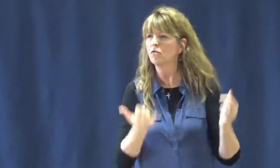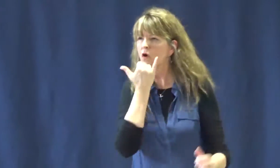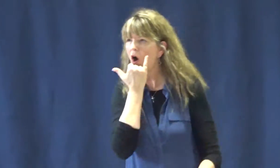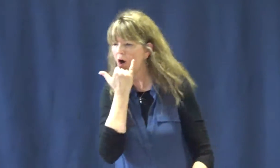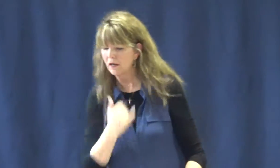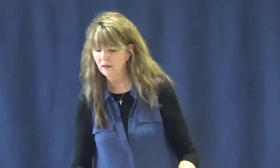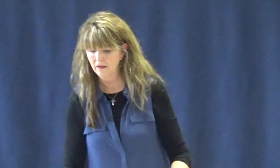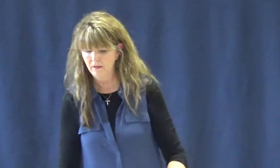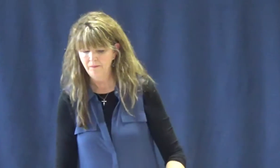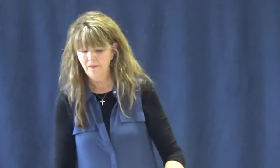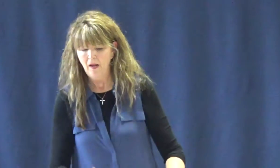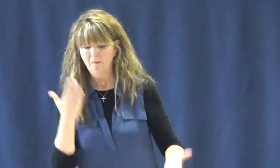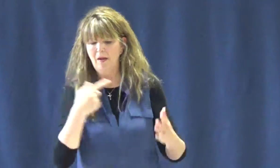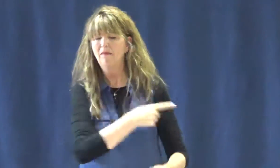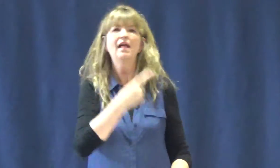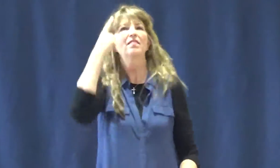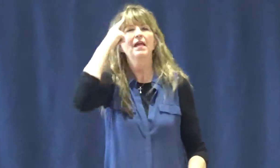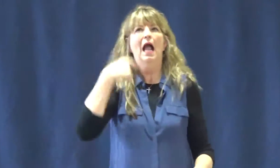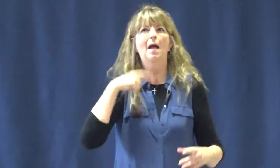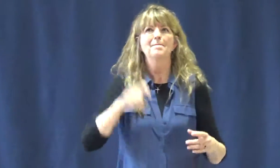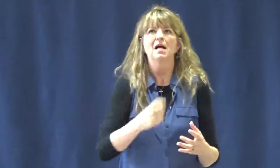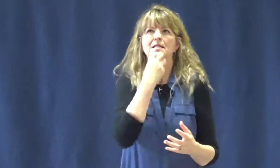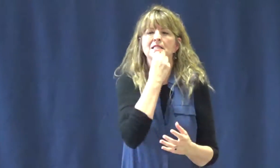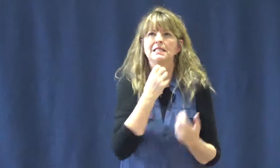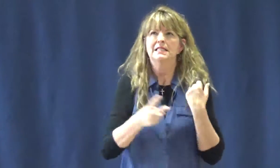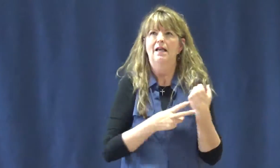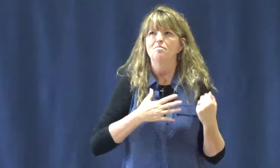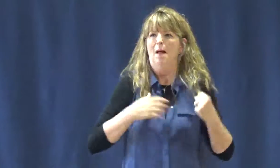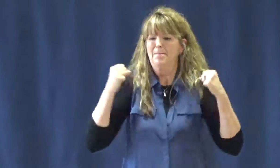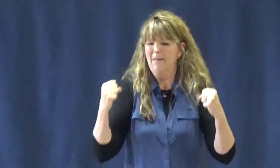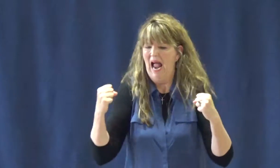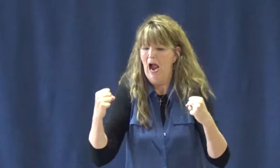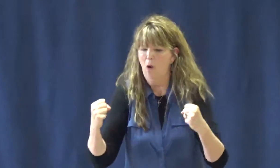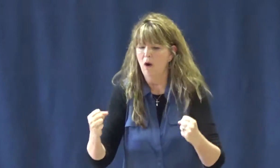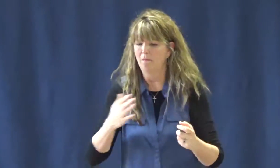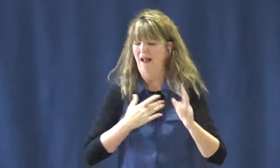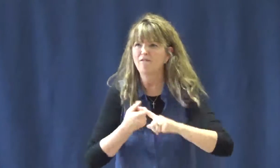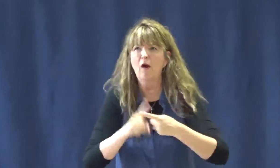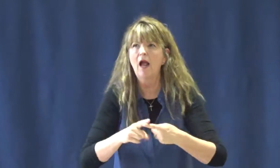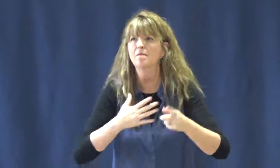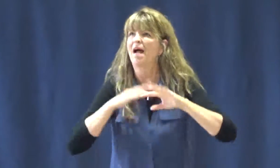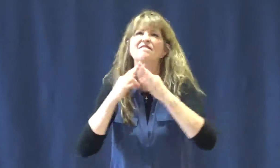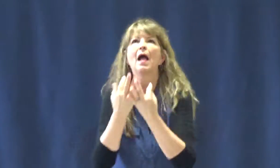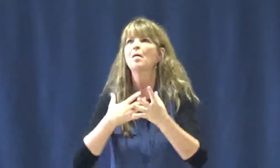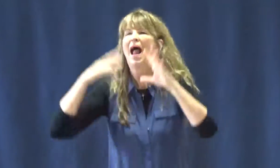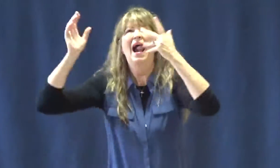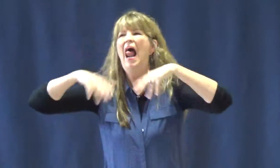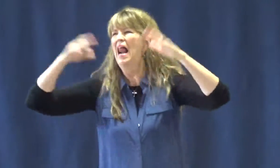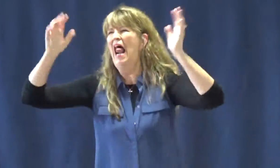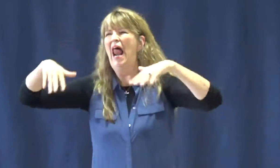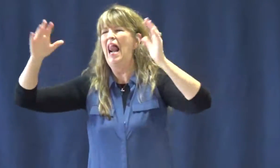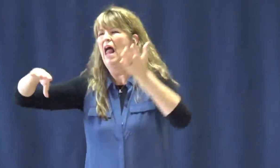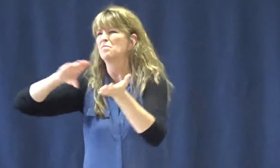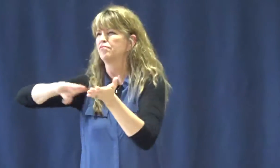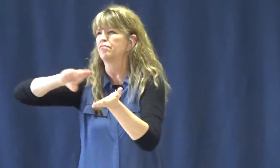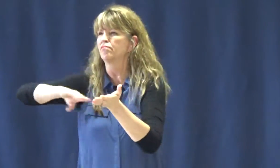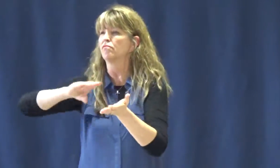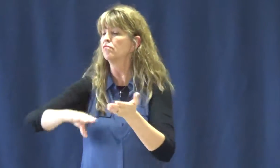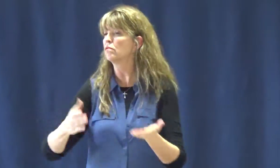want to give those up and be a Christian. That's wrong. I must be able to save my power, my friends, my family,